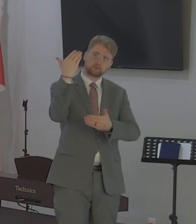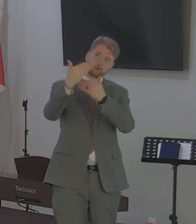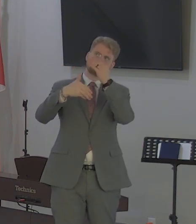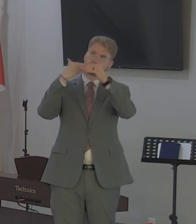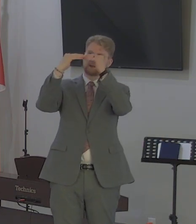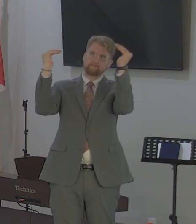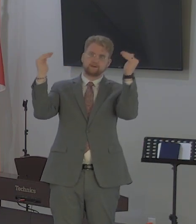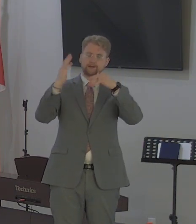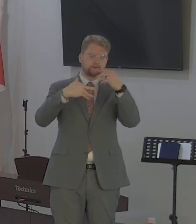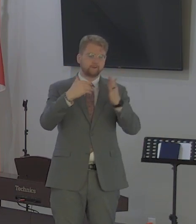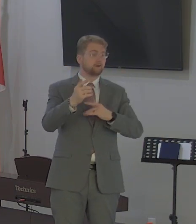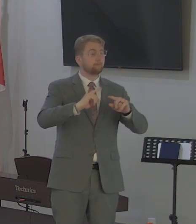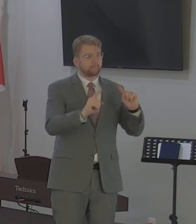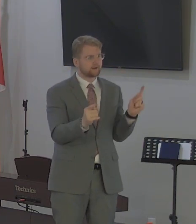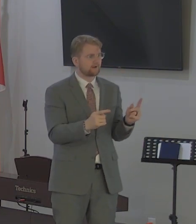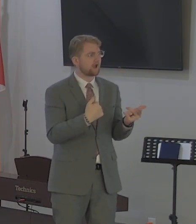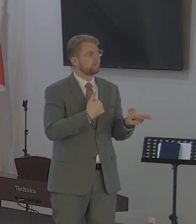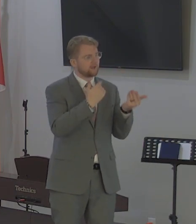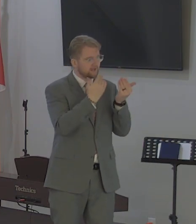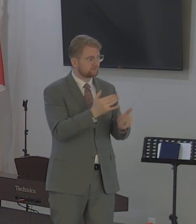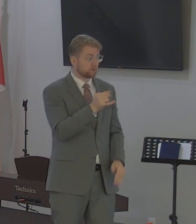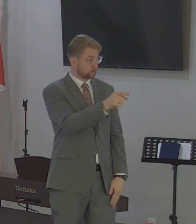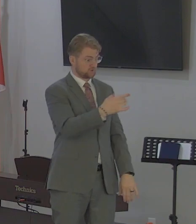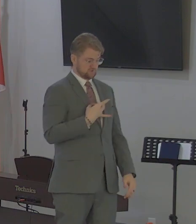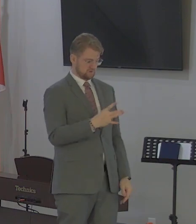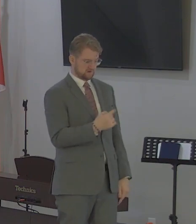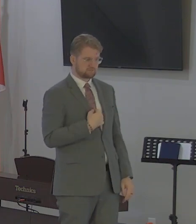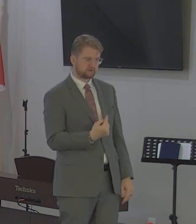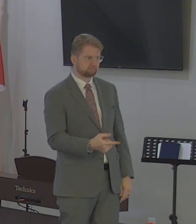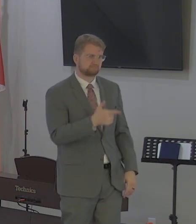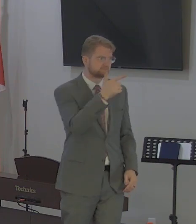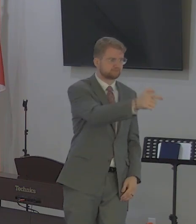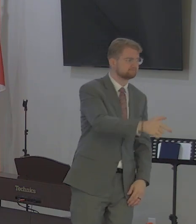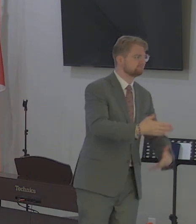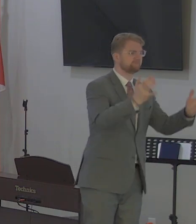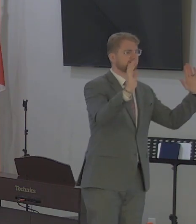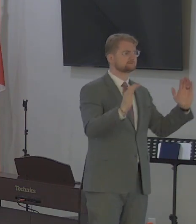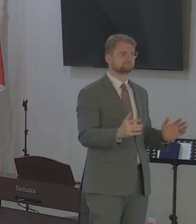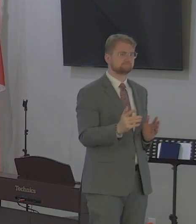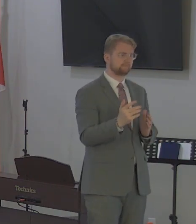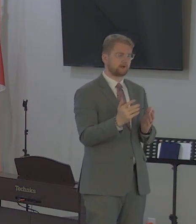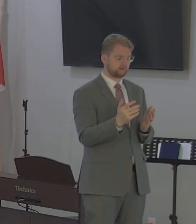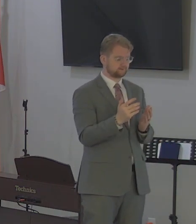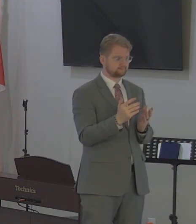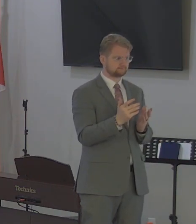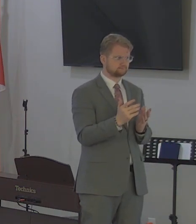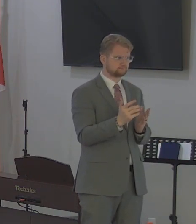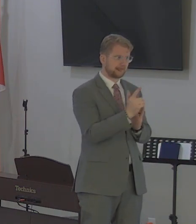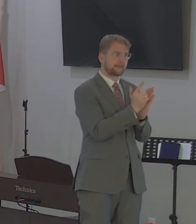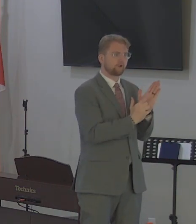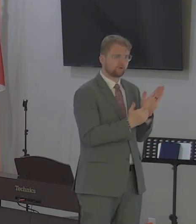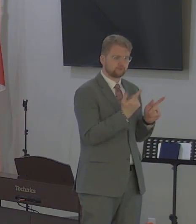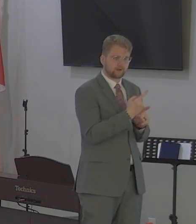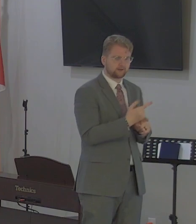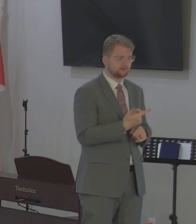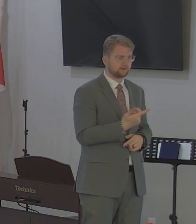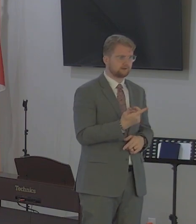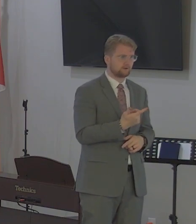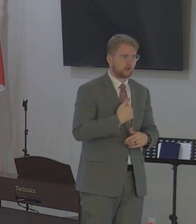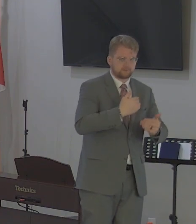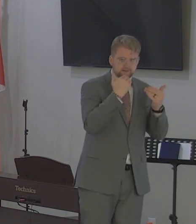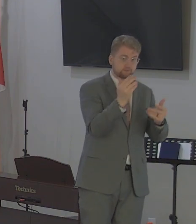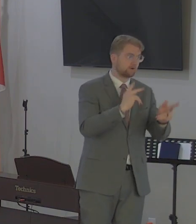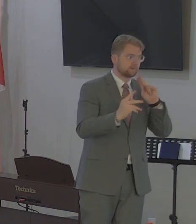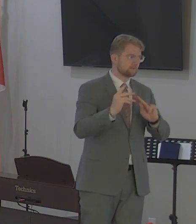thankful that just because somebody doesn't like me, they can't just come and take my life and that would be legal. I'm thankful that people, because they like my car or my